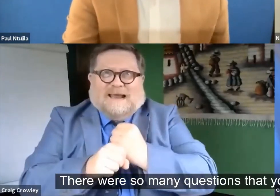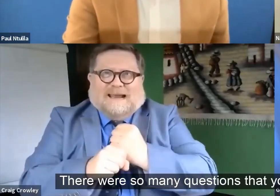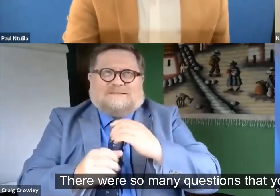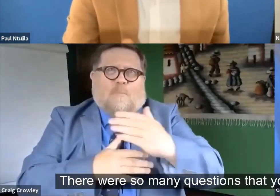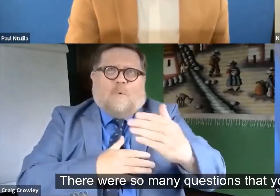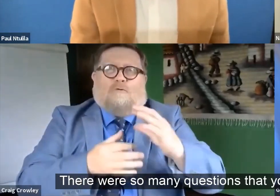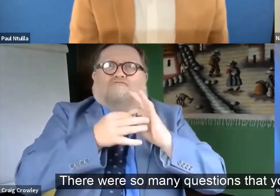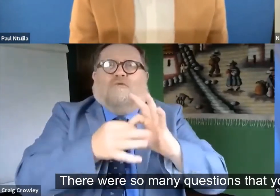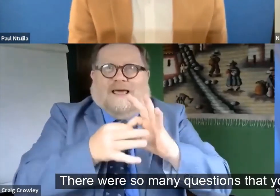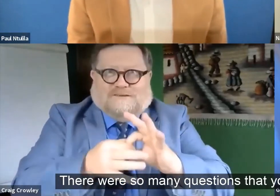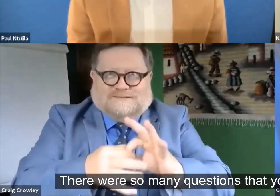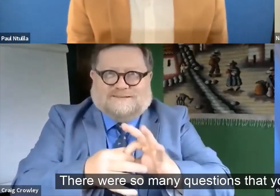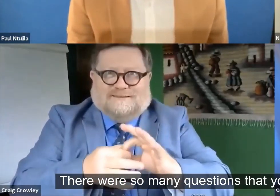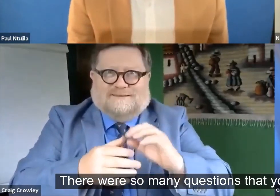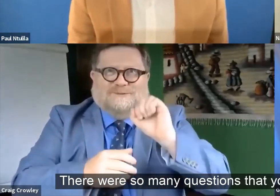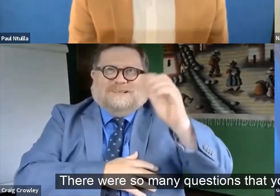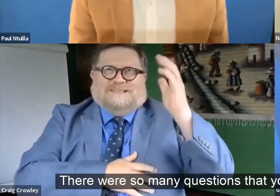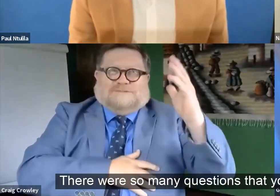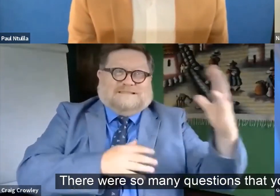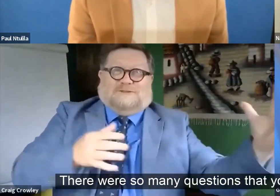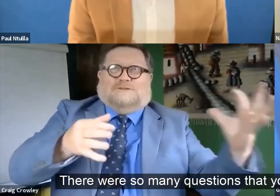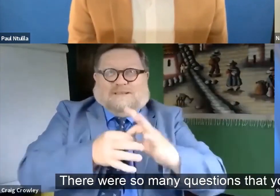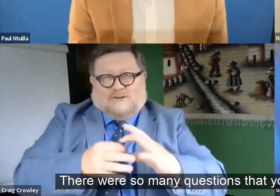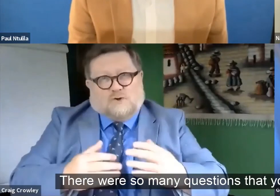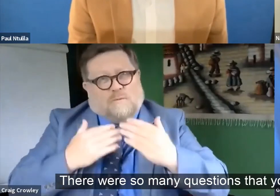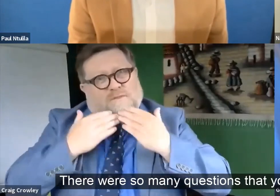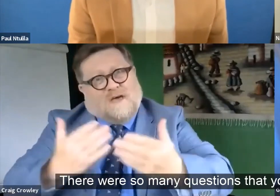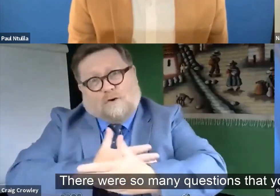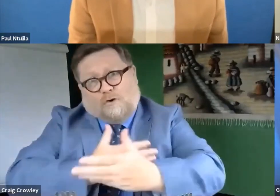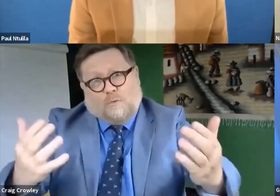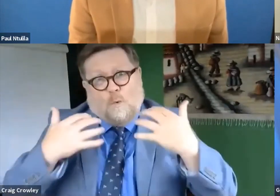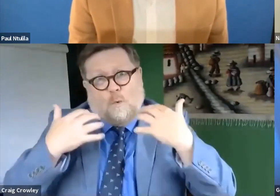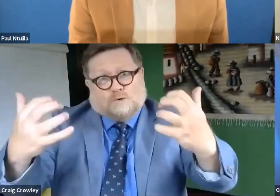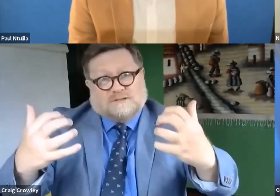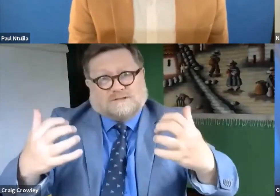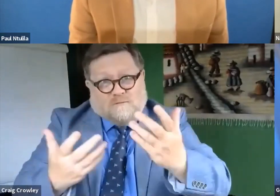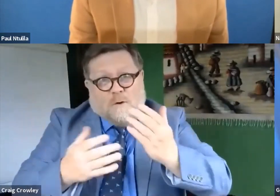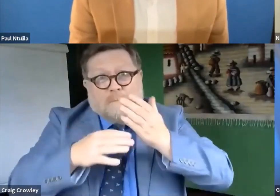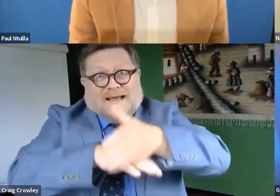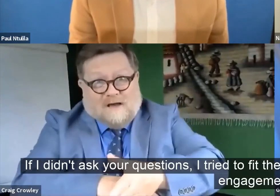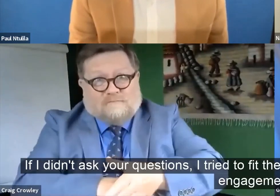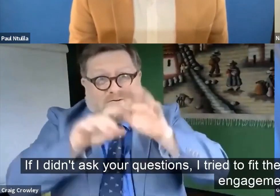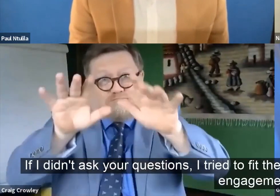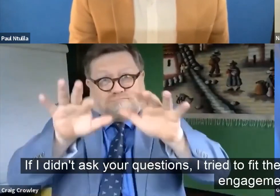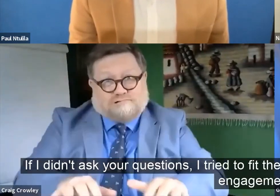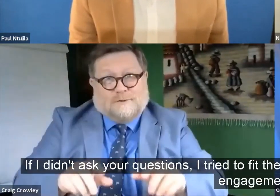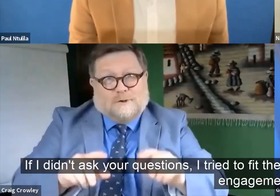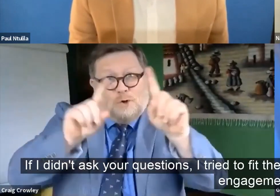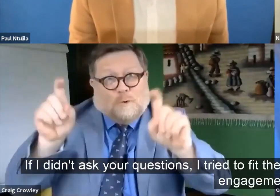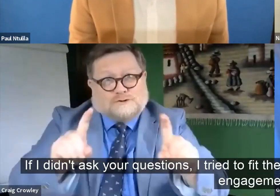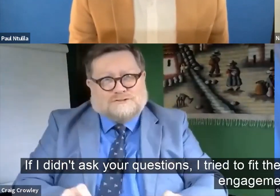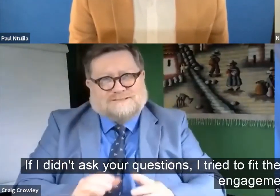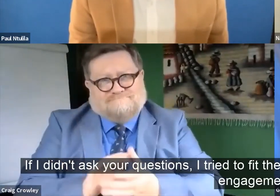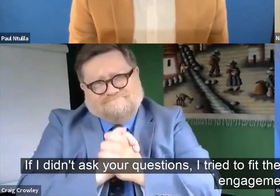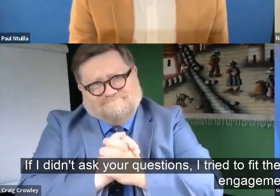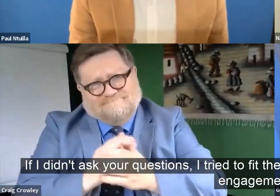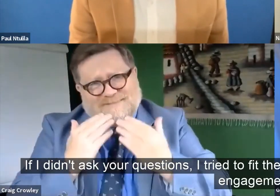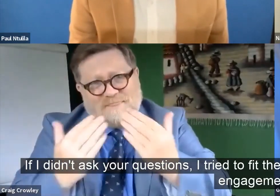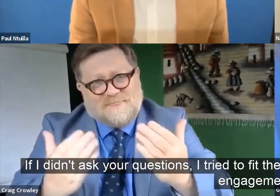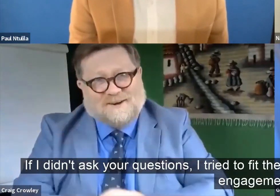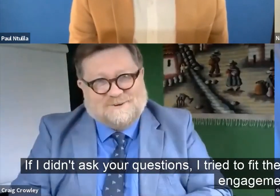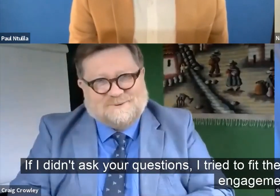were so many questions that you all gave as well. So thank you. If I didn't ask your question, I tried to fit them all in, but